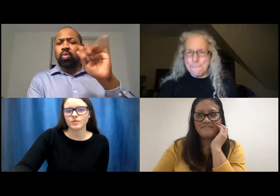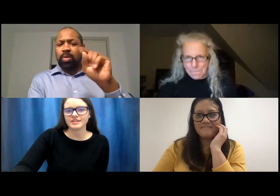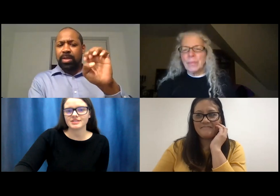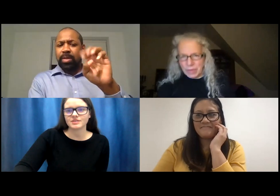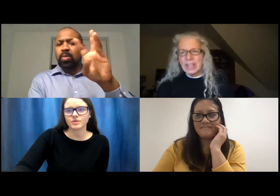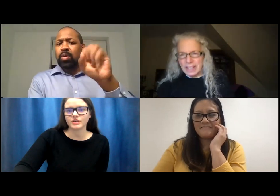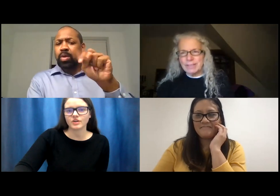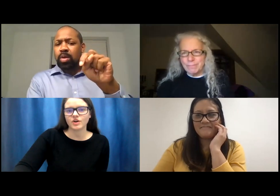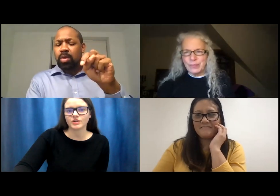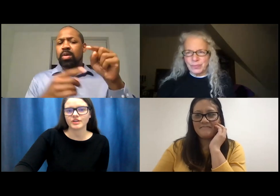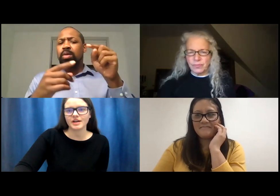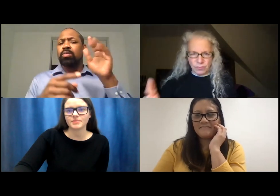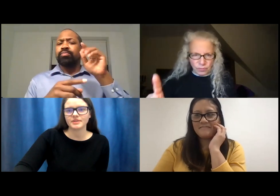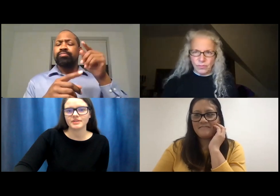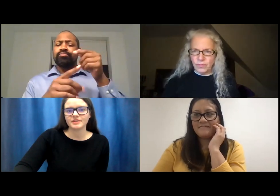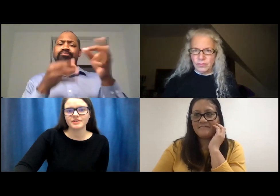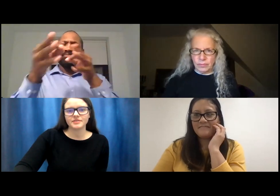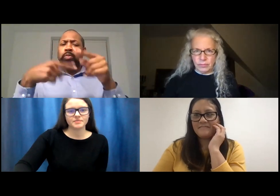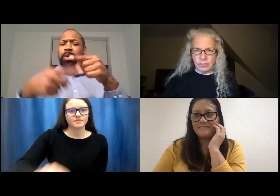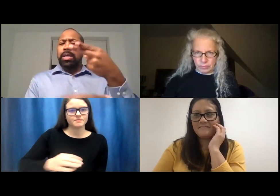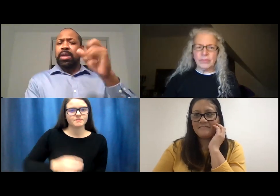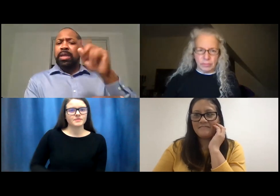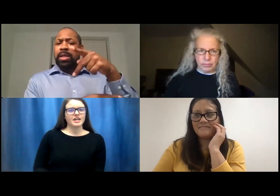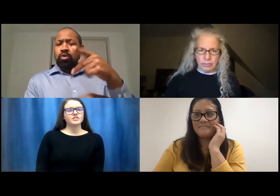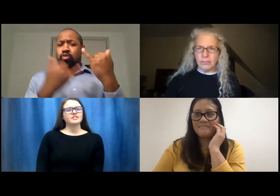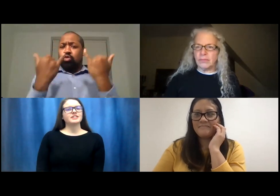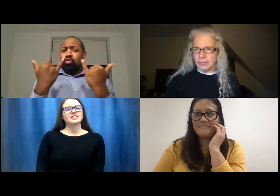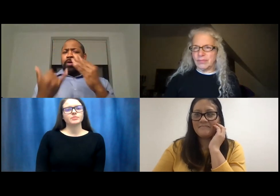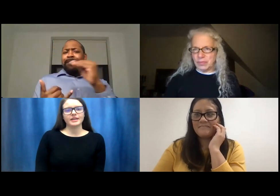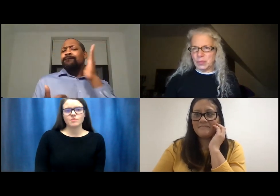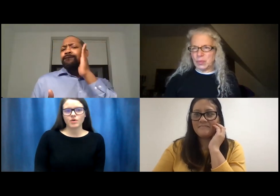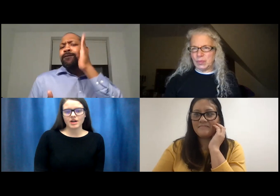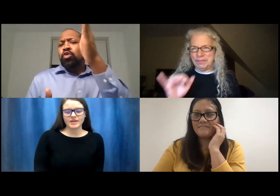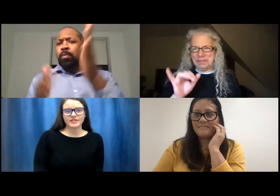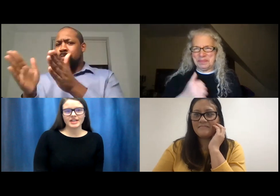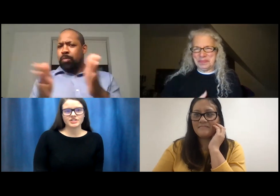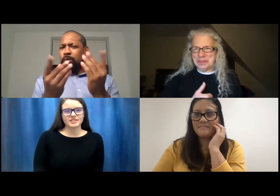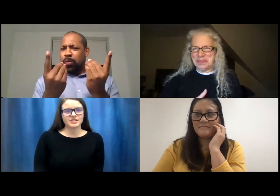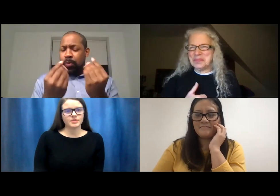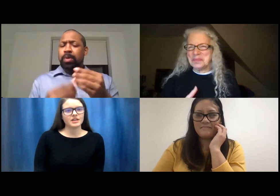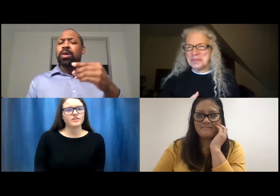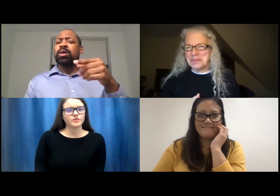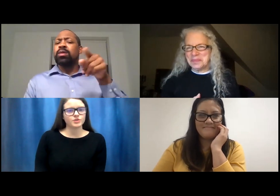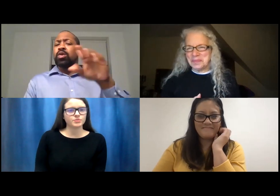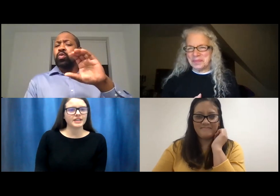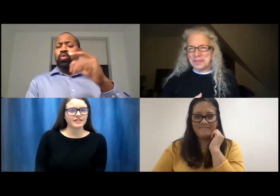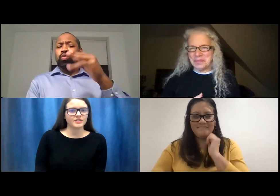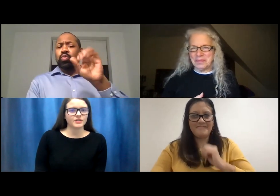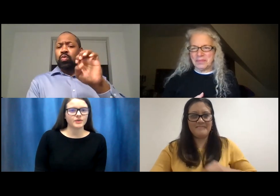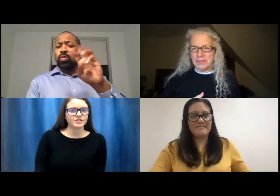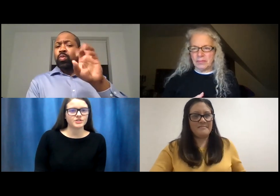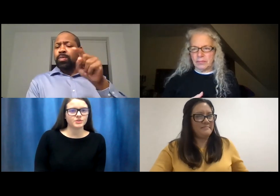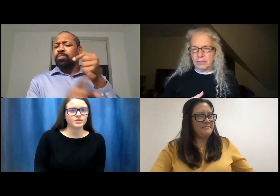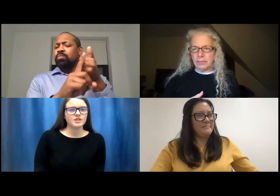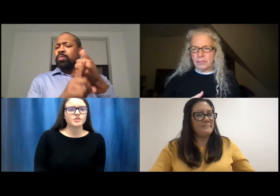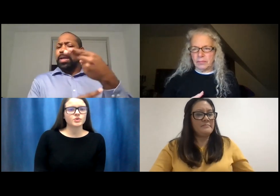Christine West. We're going to call her up. And she's going to explain more about the HSTP and the future planning that they're going